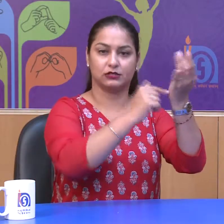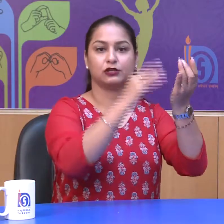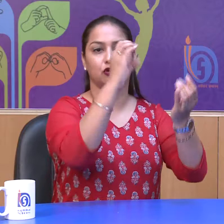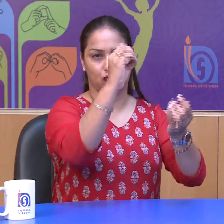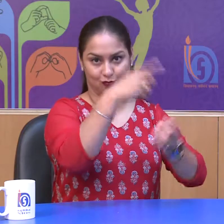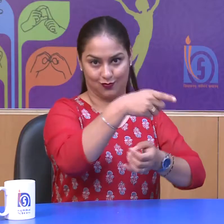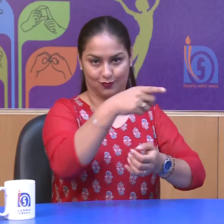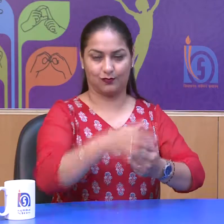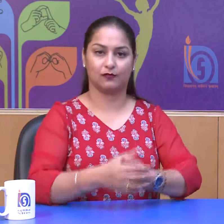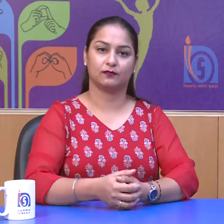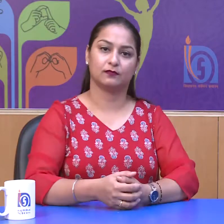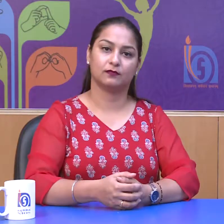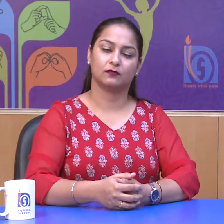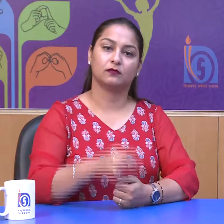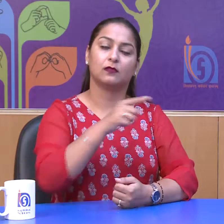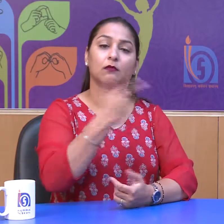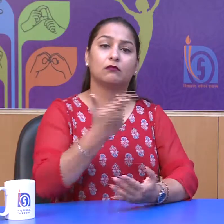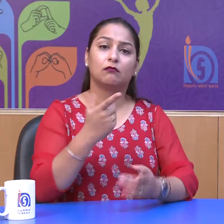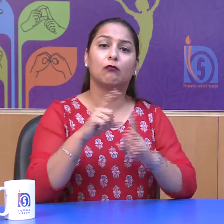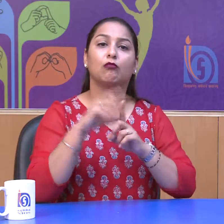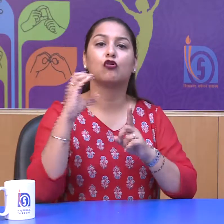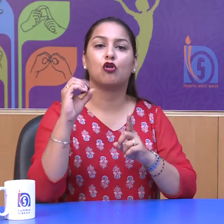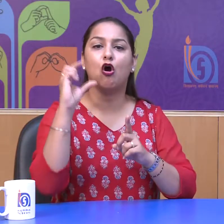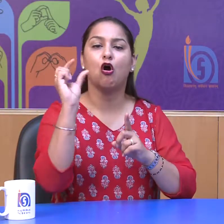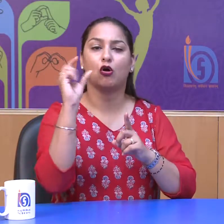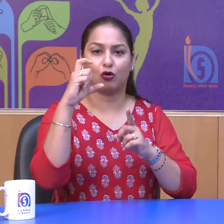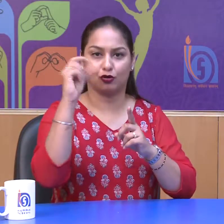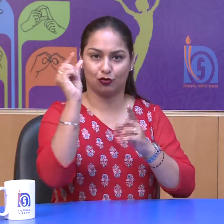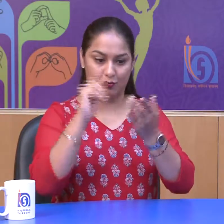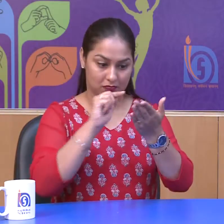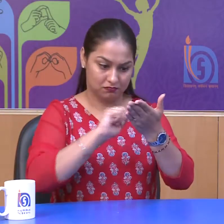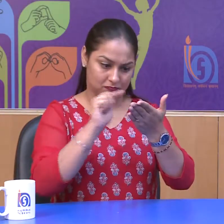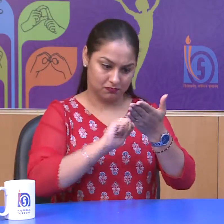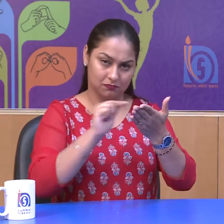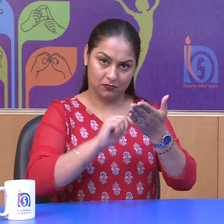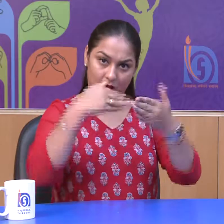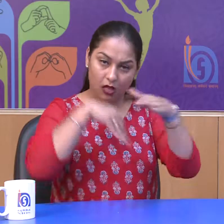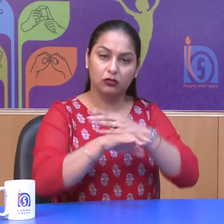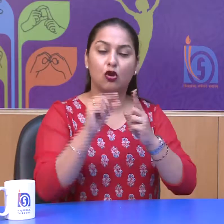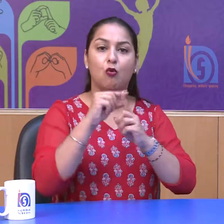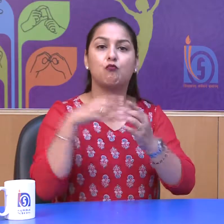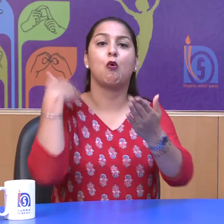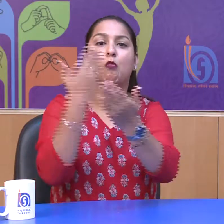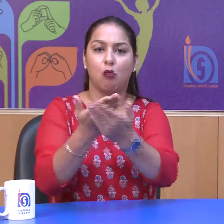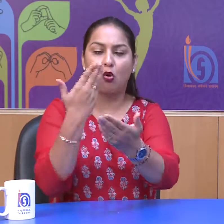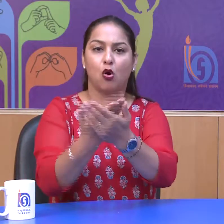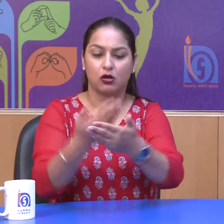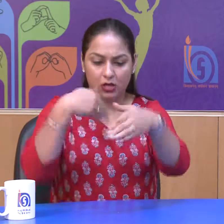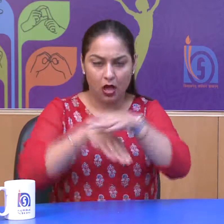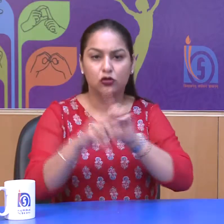MANIFESTO, is a document which outlines the proposed programs and policies